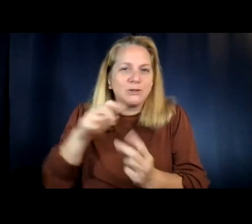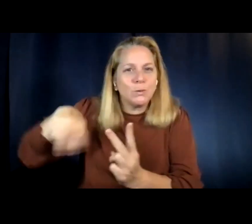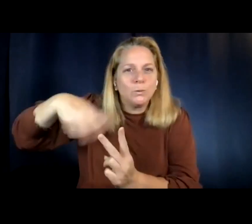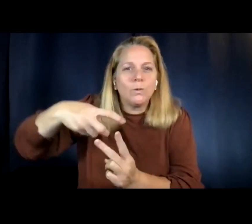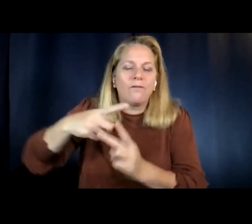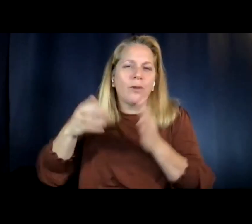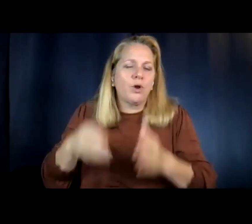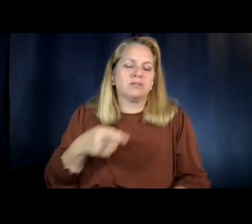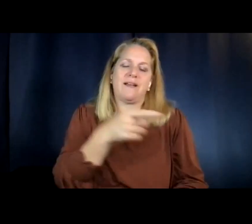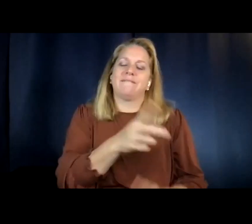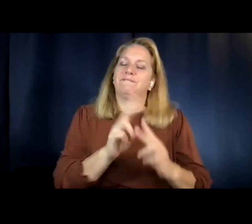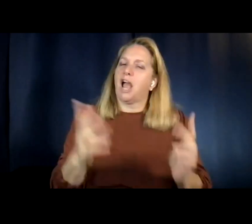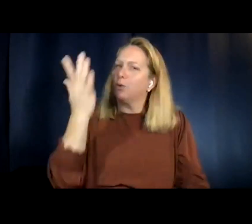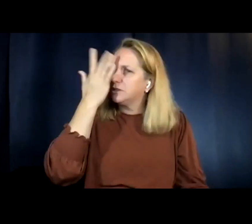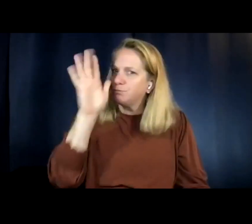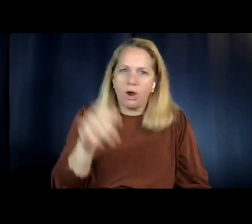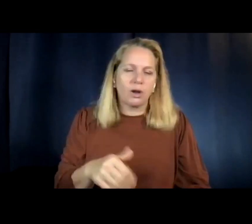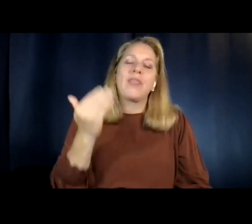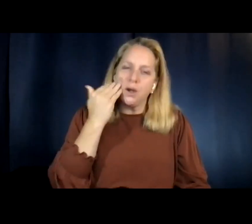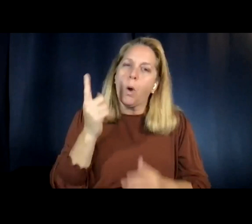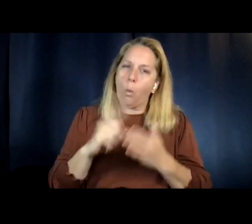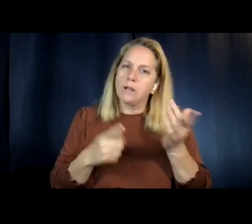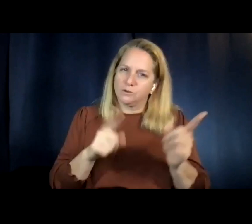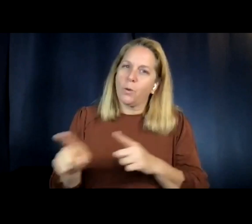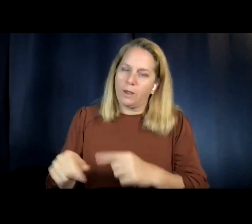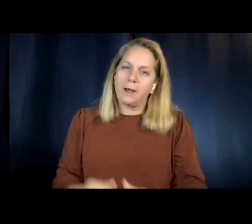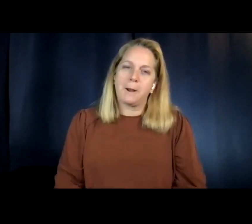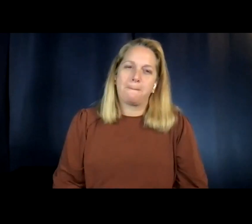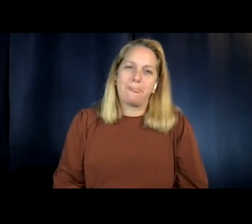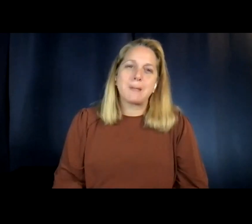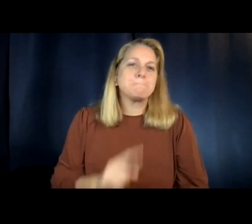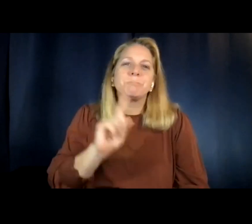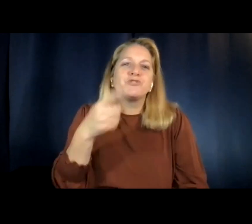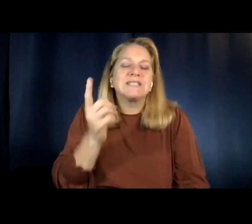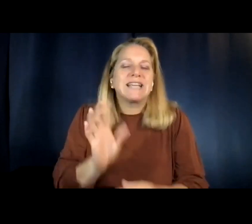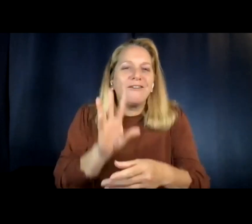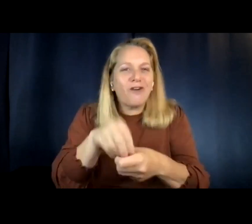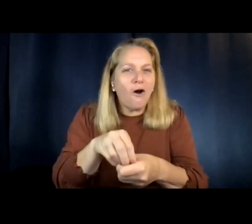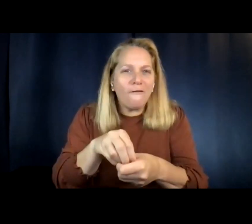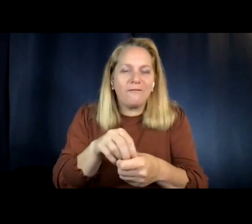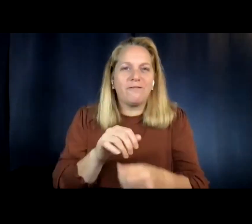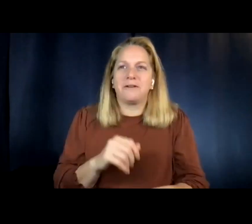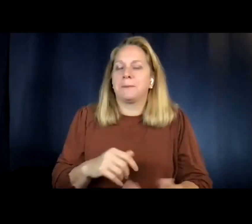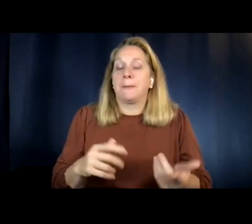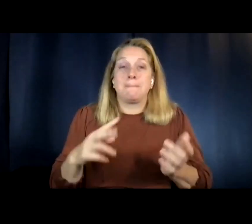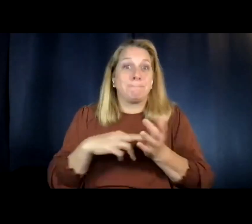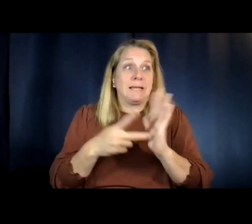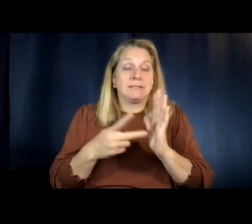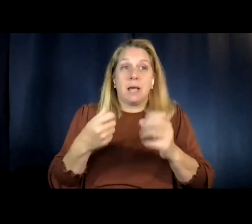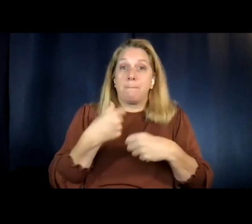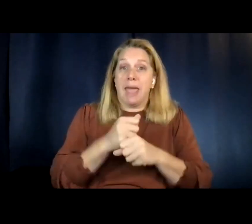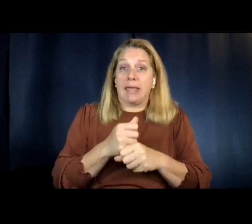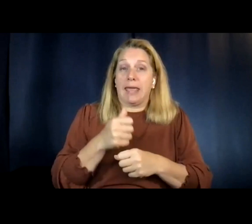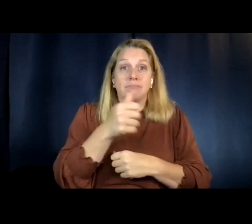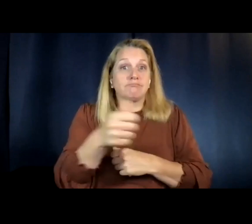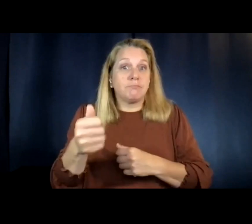very smart. They know what's happening. Just get involved. whether that's making your own decisions or